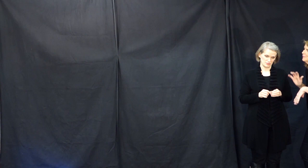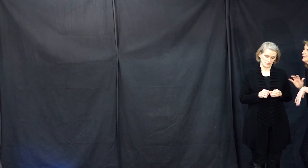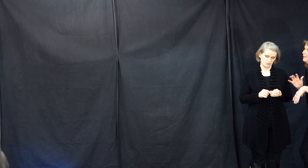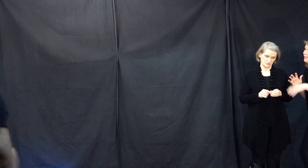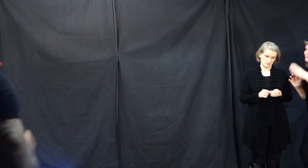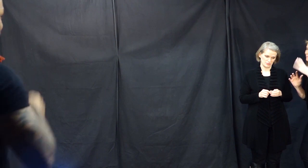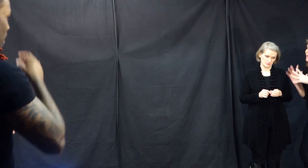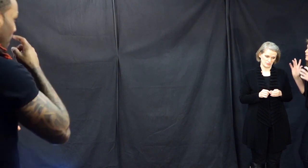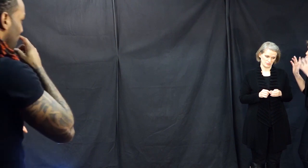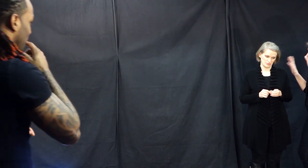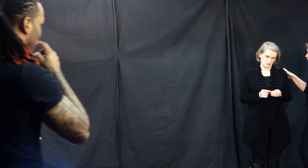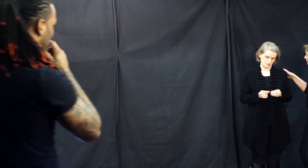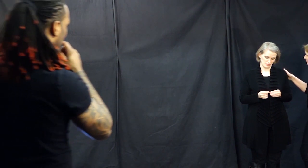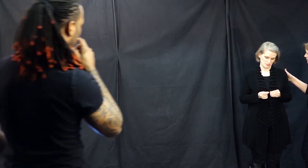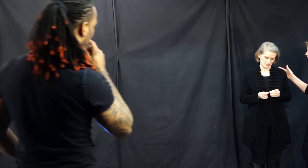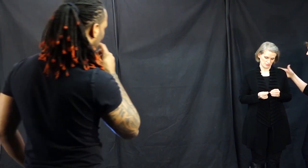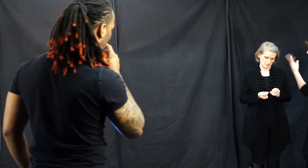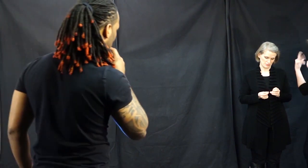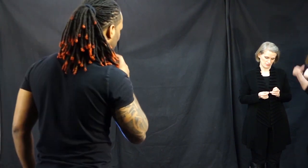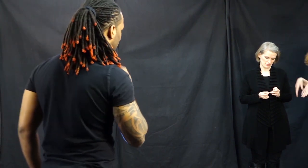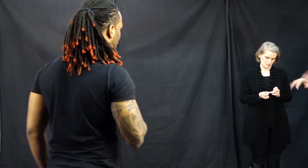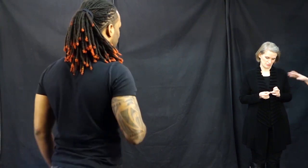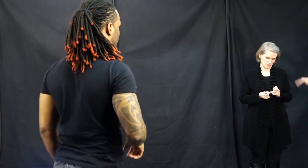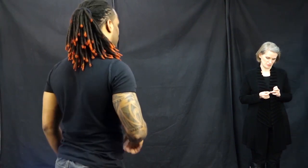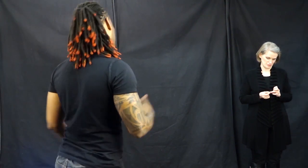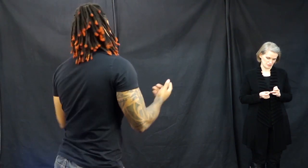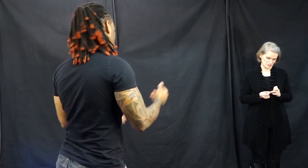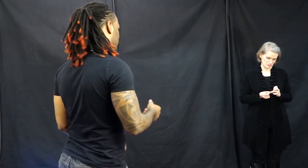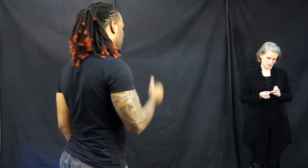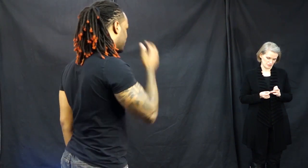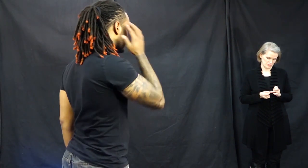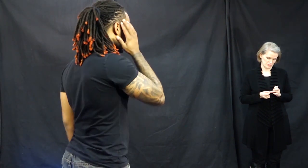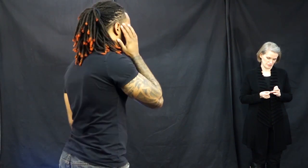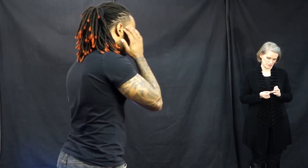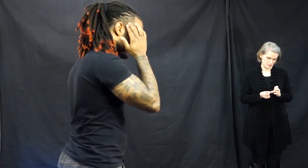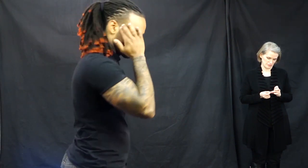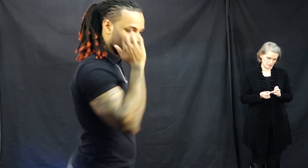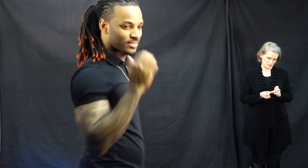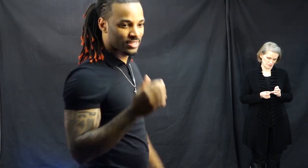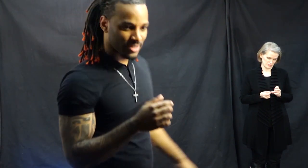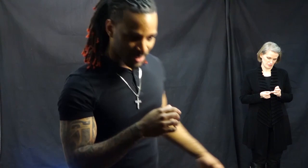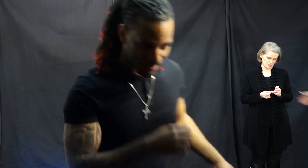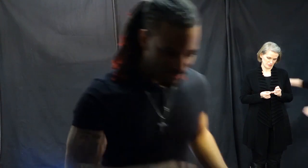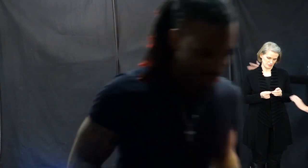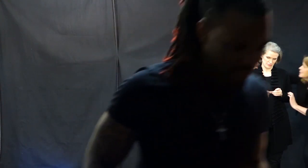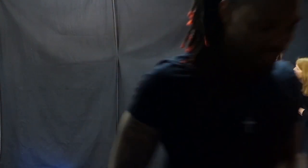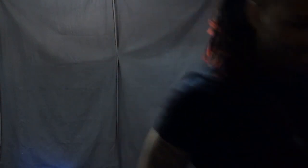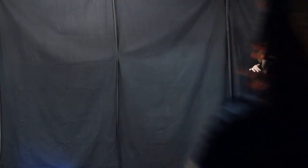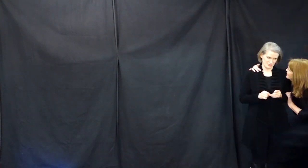And so here's things for us. We're never publishing her. We'll just keep going. Okay. Is that okay? Yep.